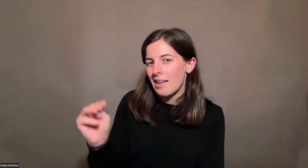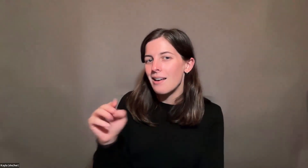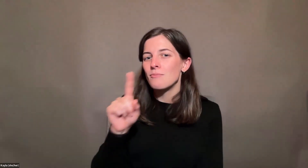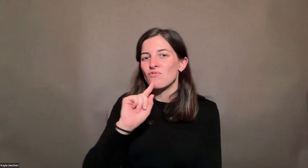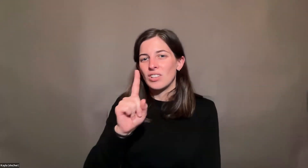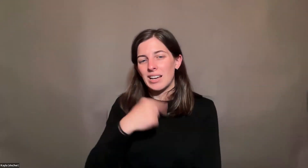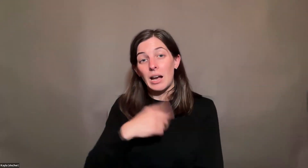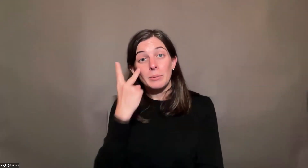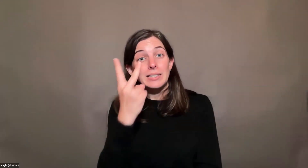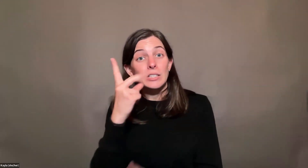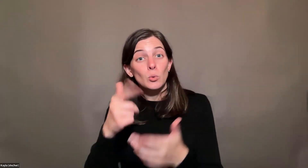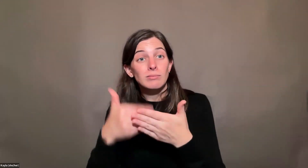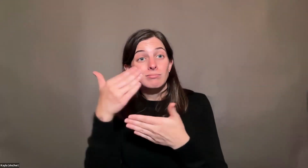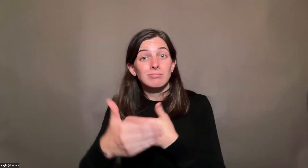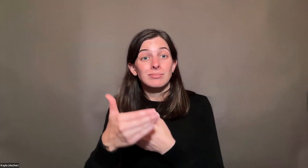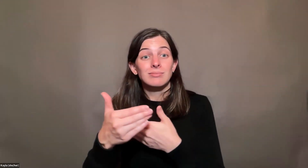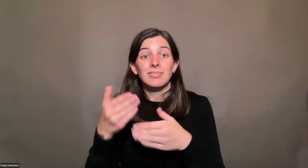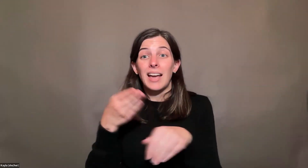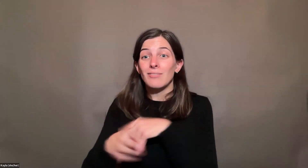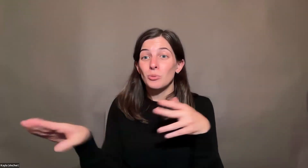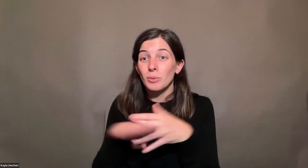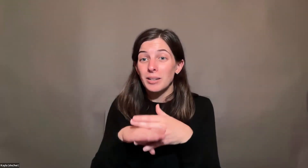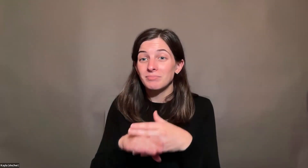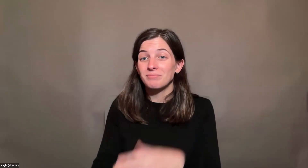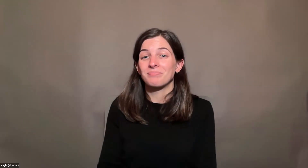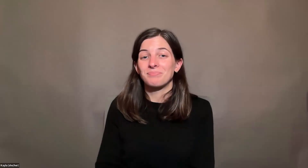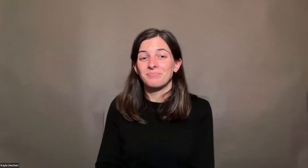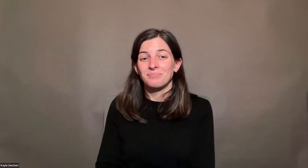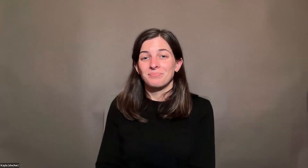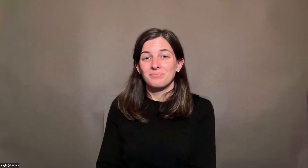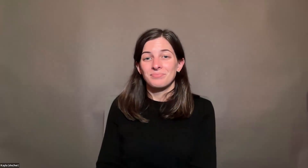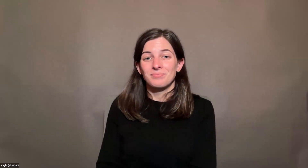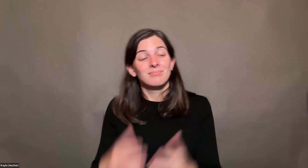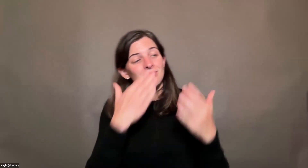you guys right here after the break. Yeah, thank you so much.